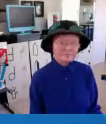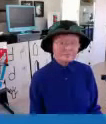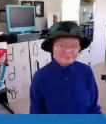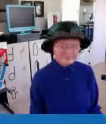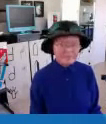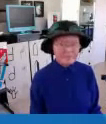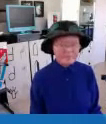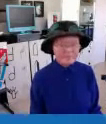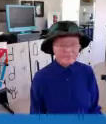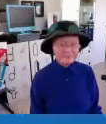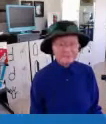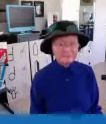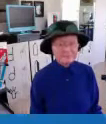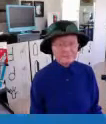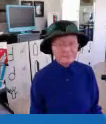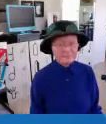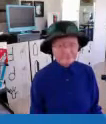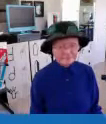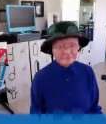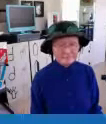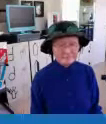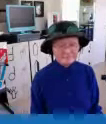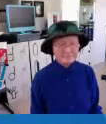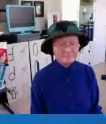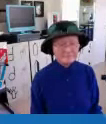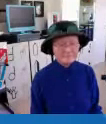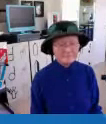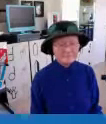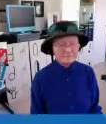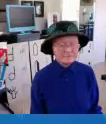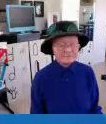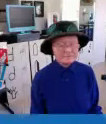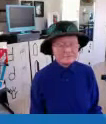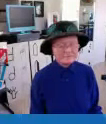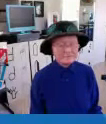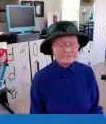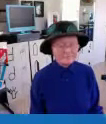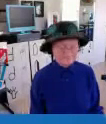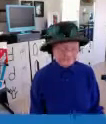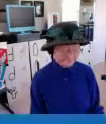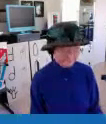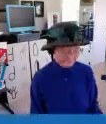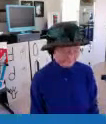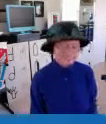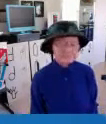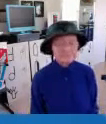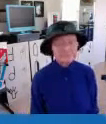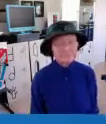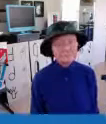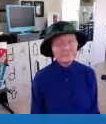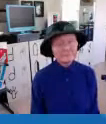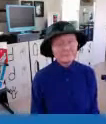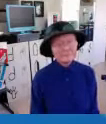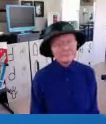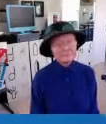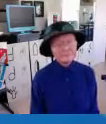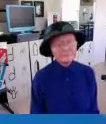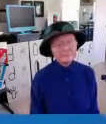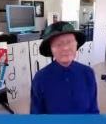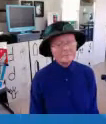So we'll be able to ask more detailed questions with this database. So what are the benefits of